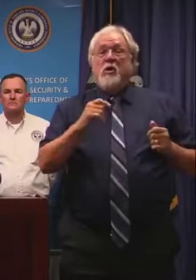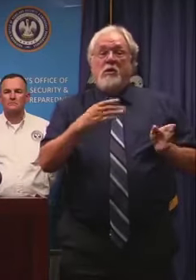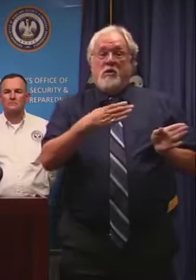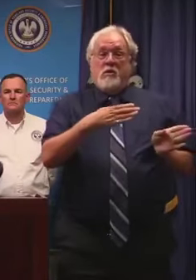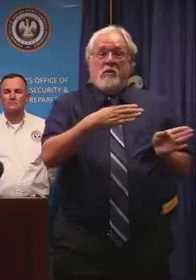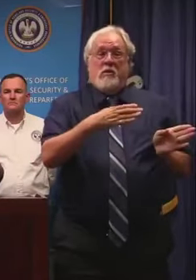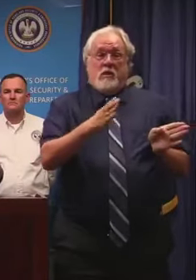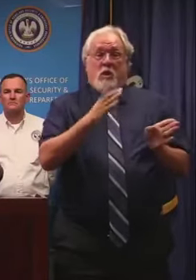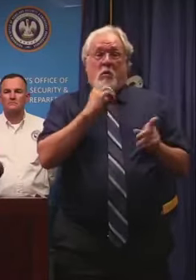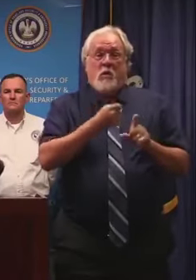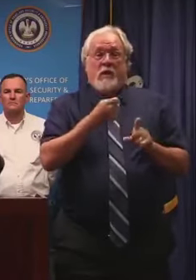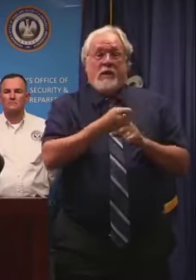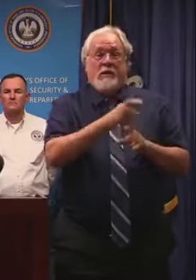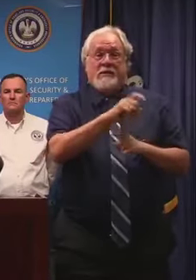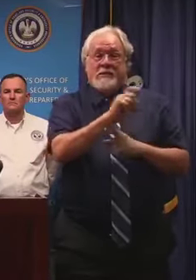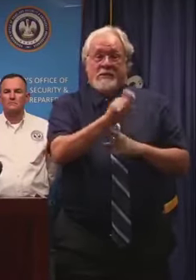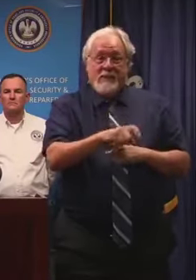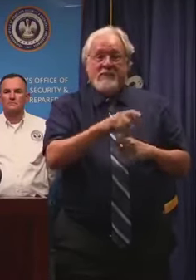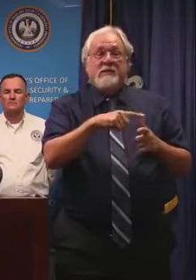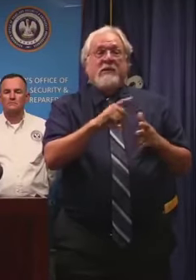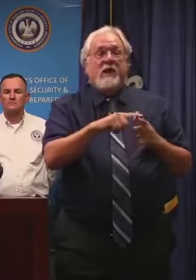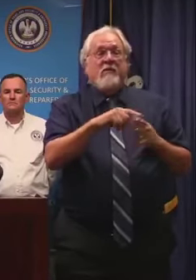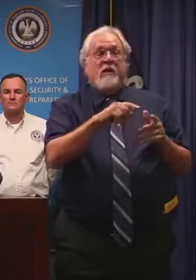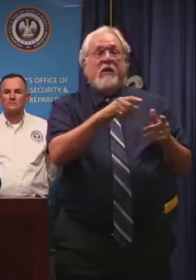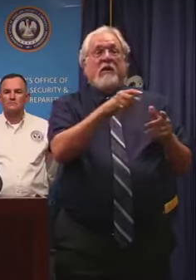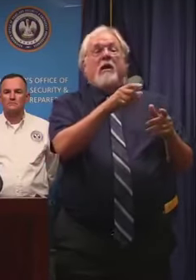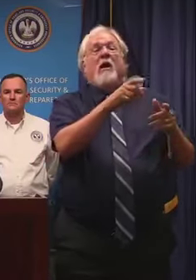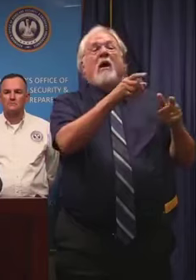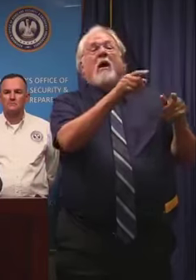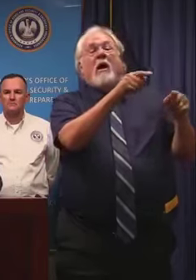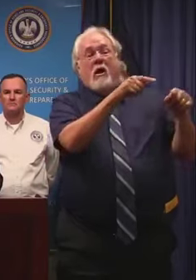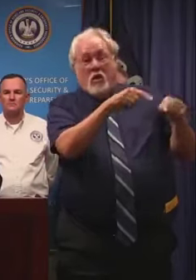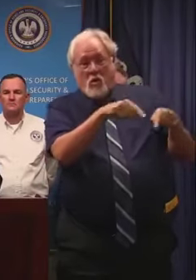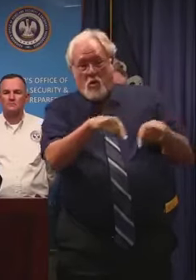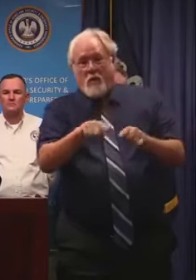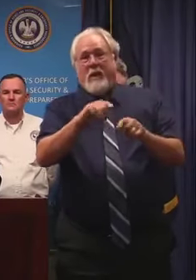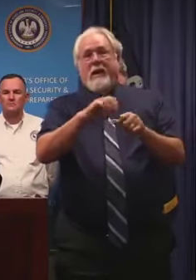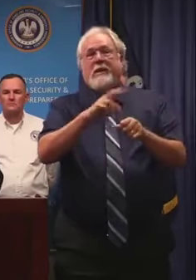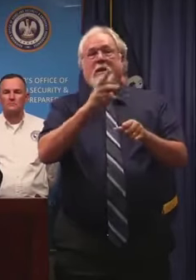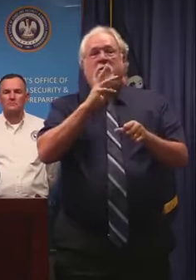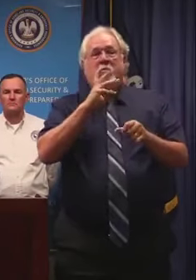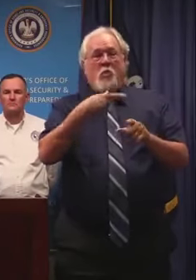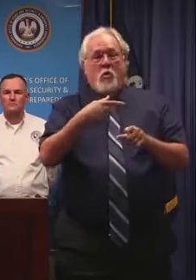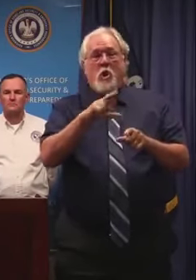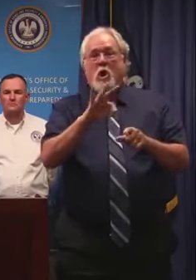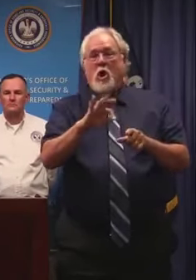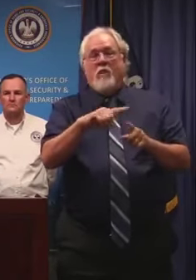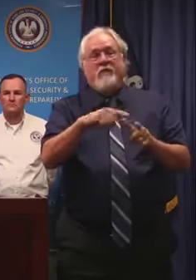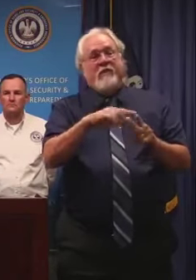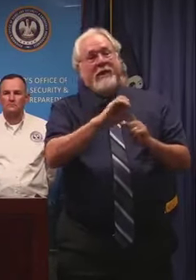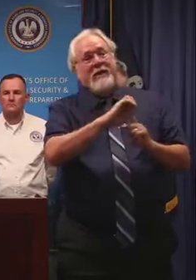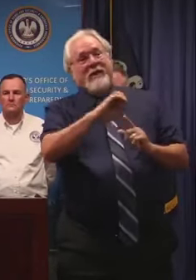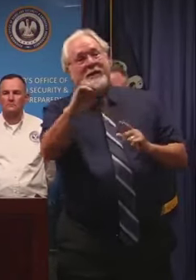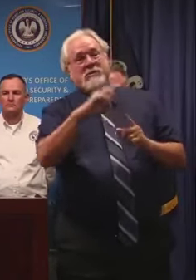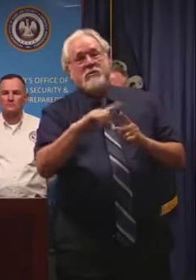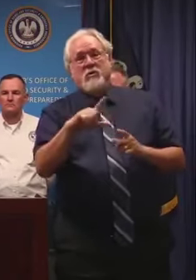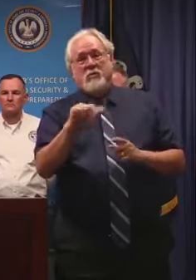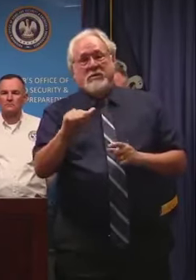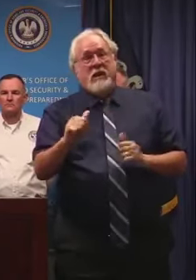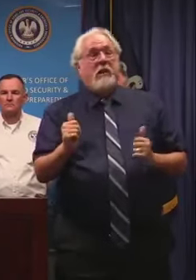actually make landfall in Texas and then after some period of time re-enter the Gulf and potentially move eastward towards